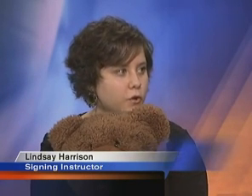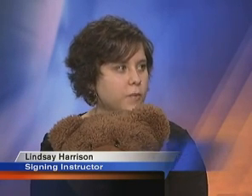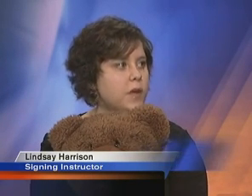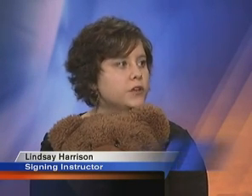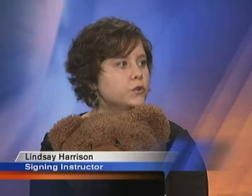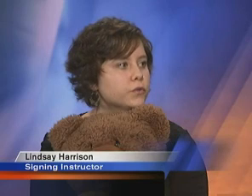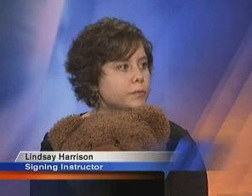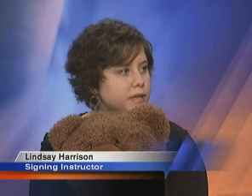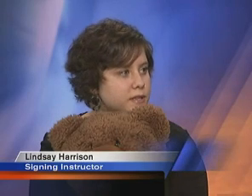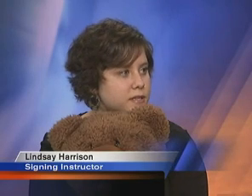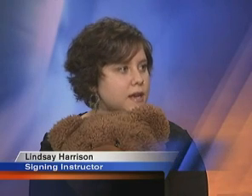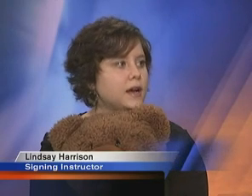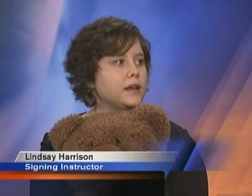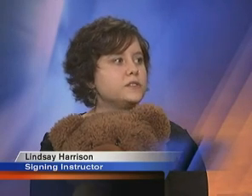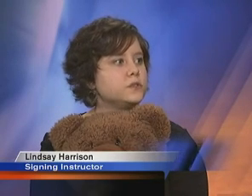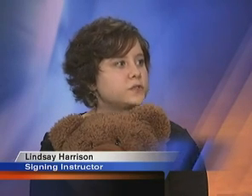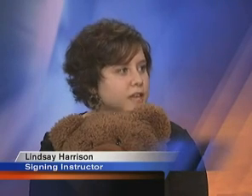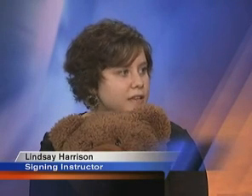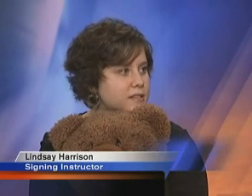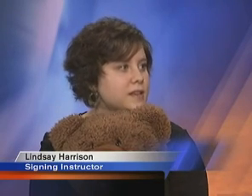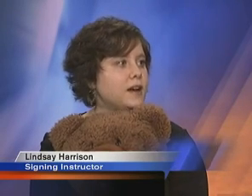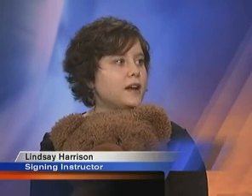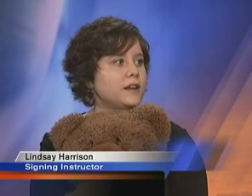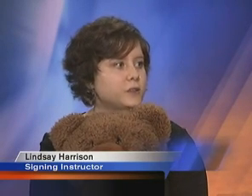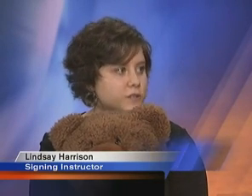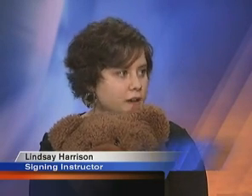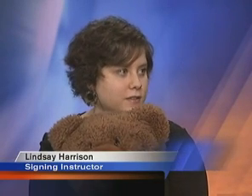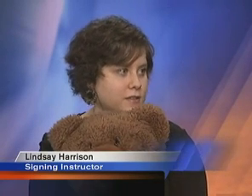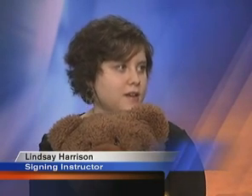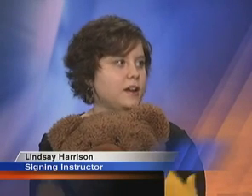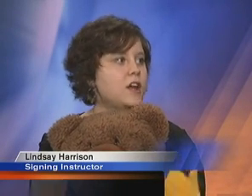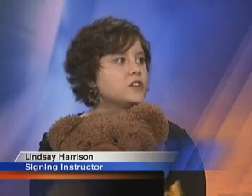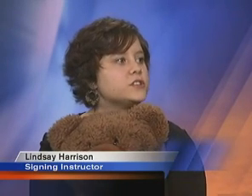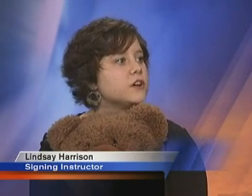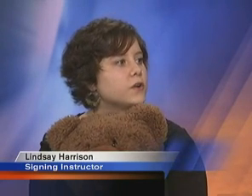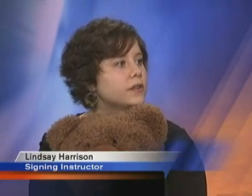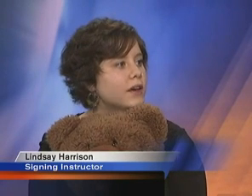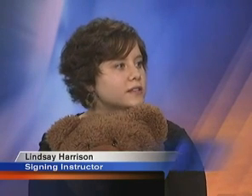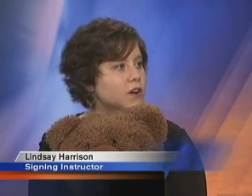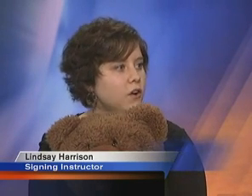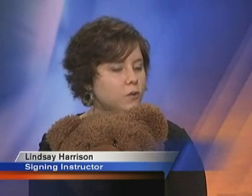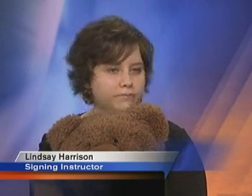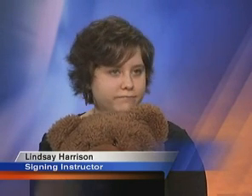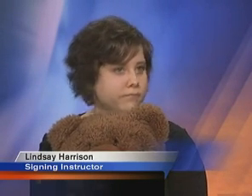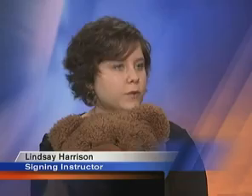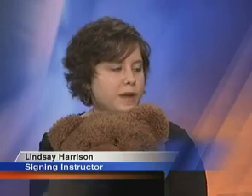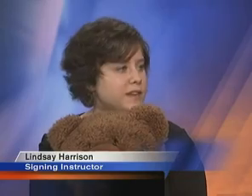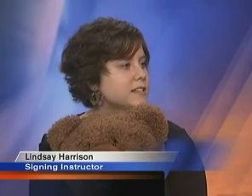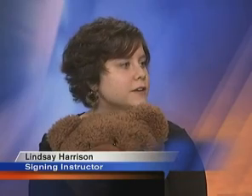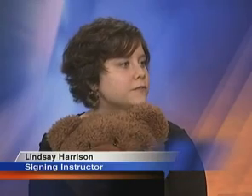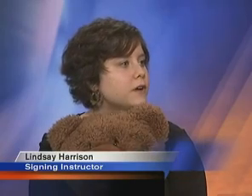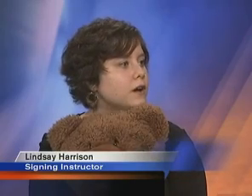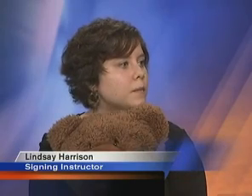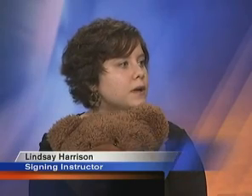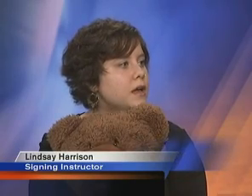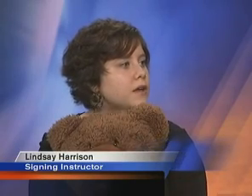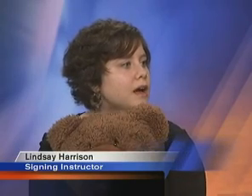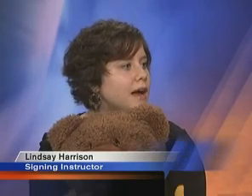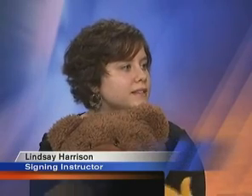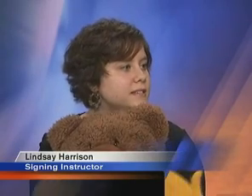home. You repeat the signs, you say the sign, and you sign the sign. So that's all repetitive. I